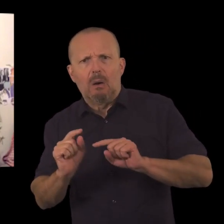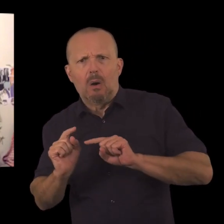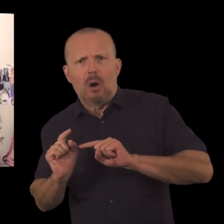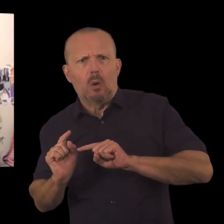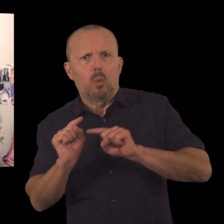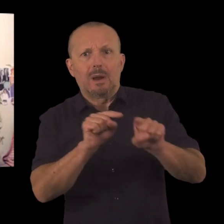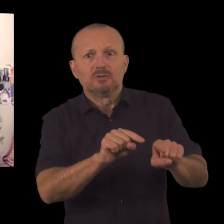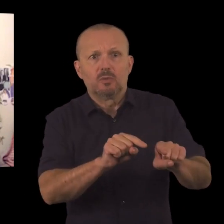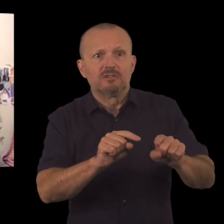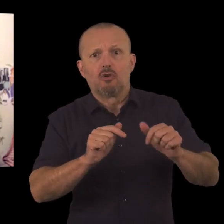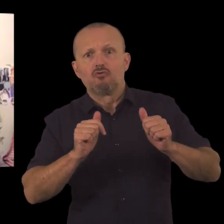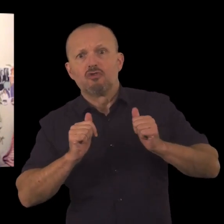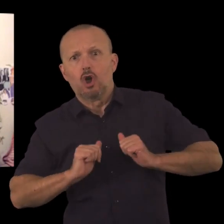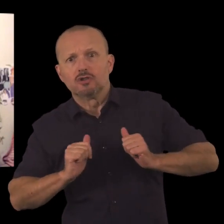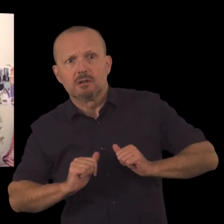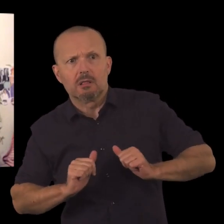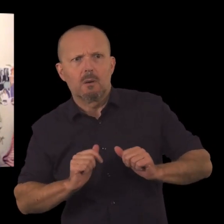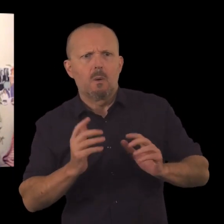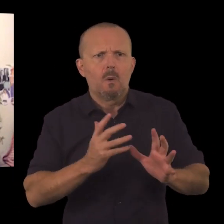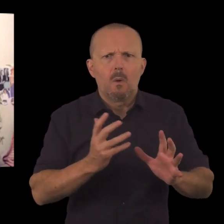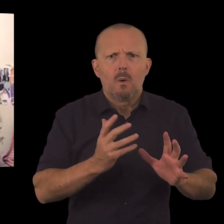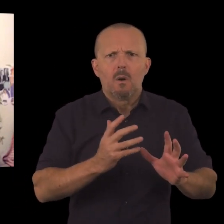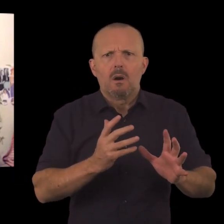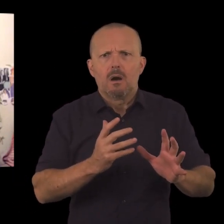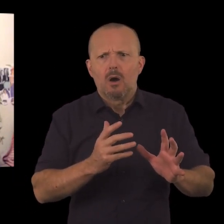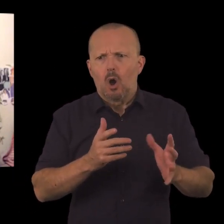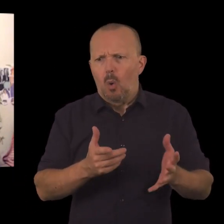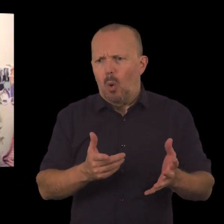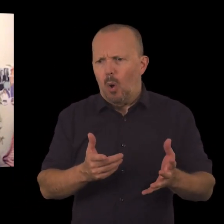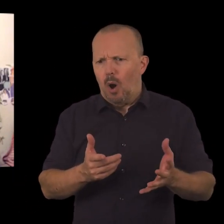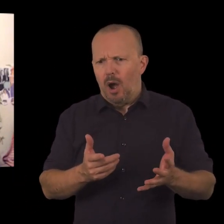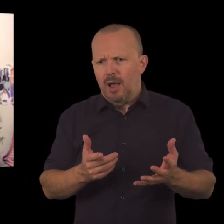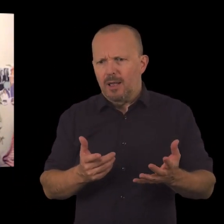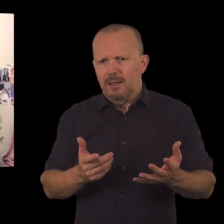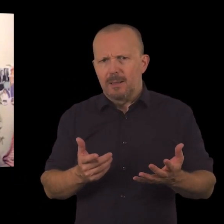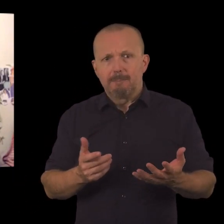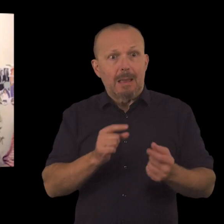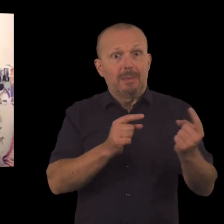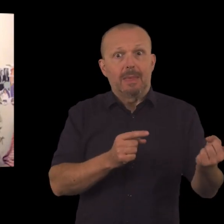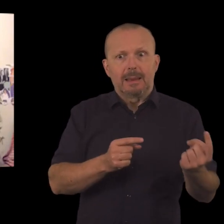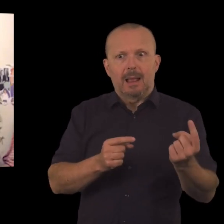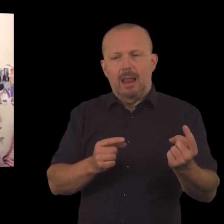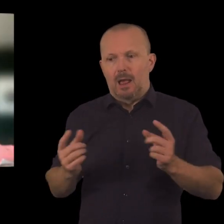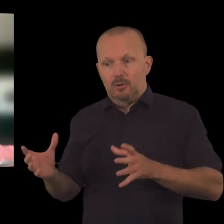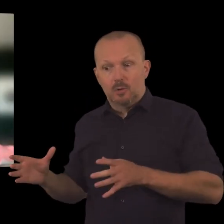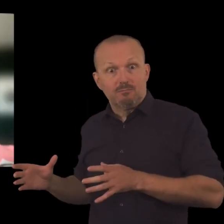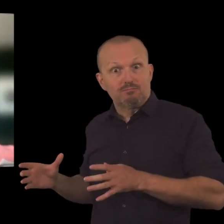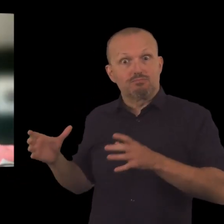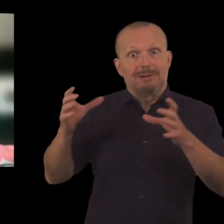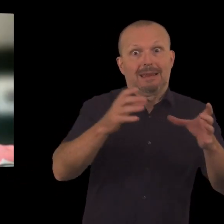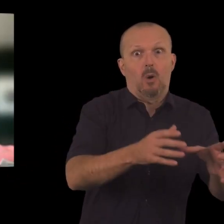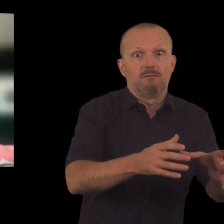rehearsal at Hobson Street, and that's nuts to me that I'm in Rotterdam. Yeah. You know,